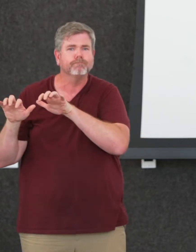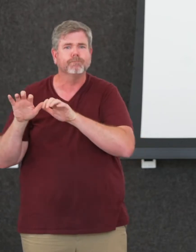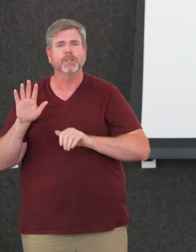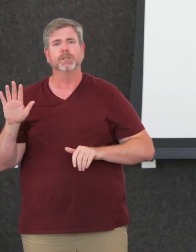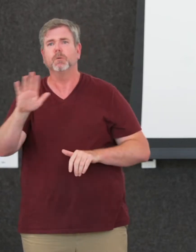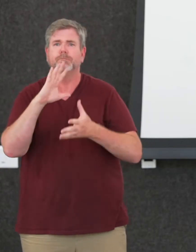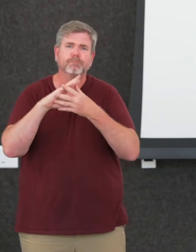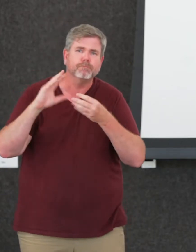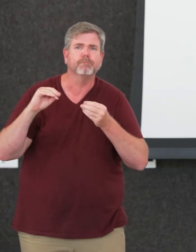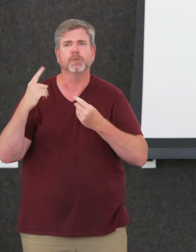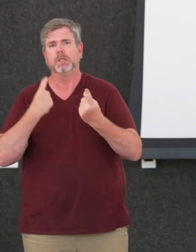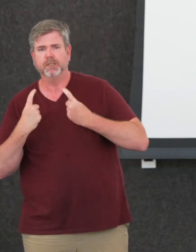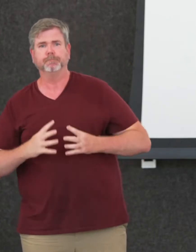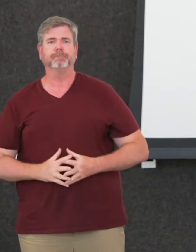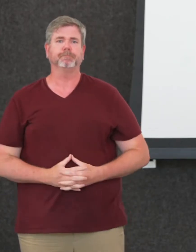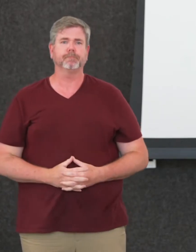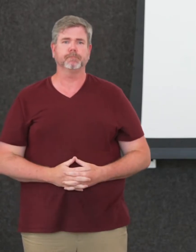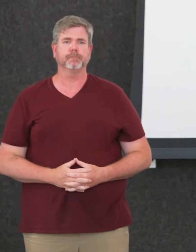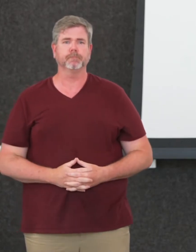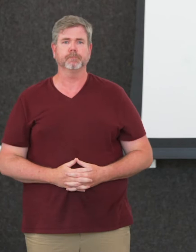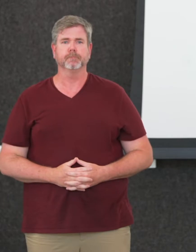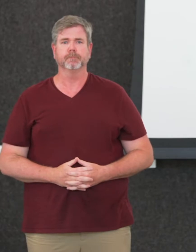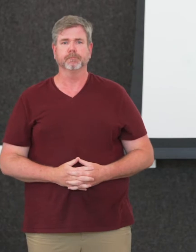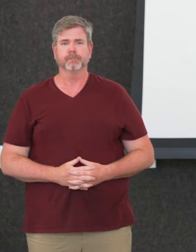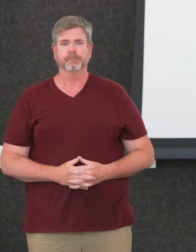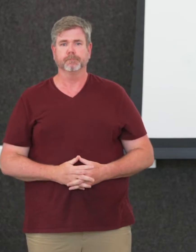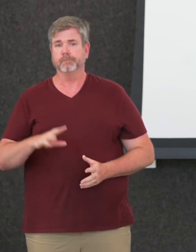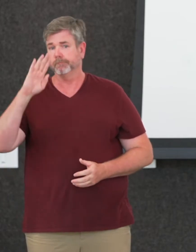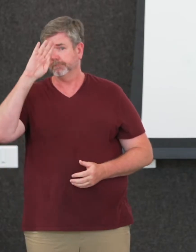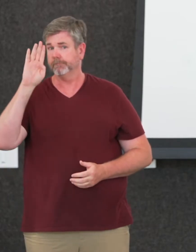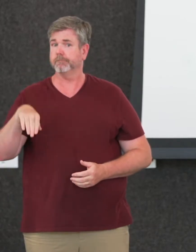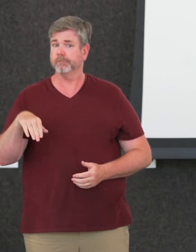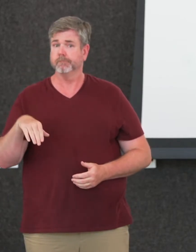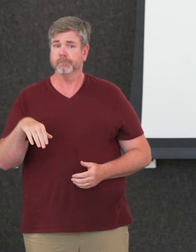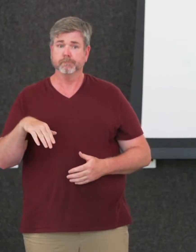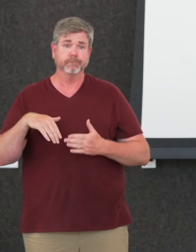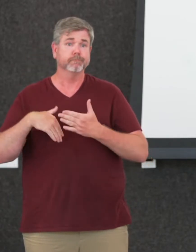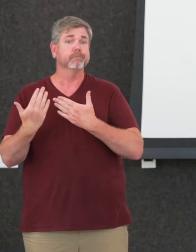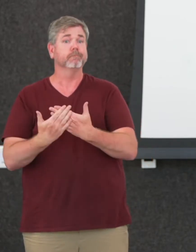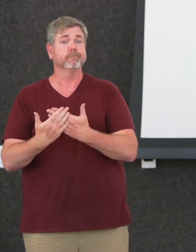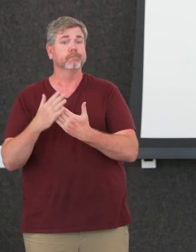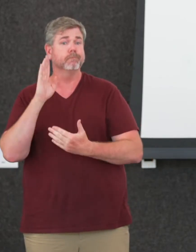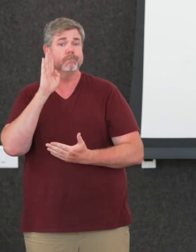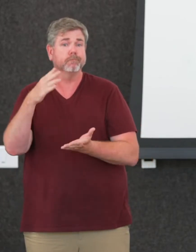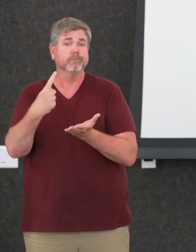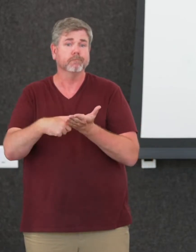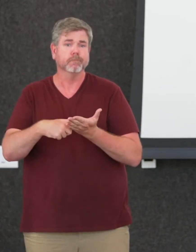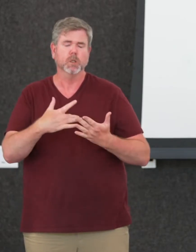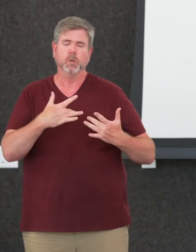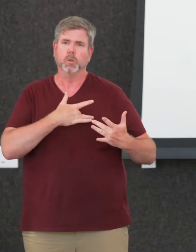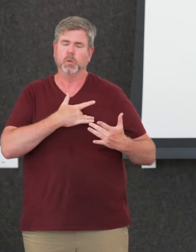With that, I know that I know this is a very painful topic and a very personal topic for